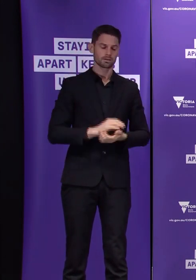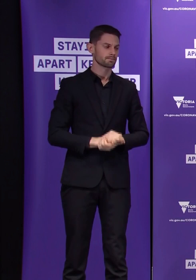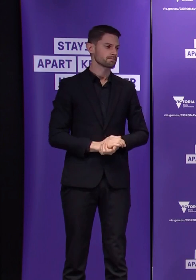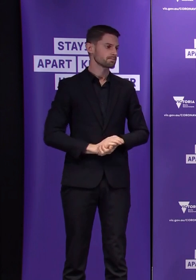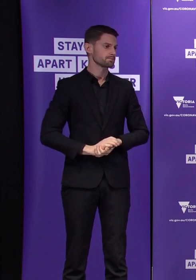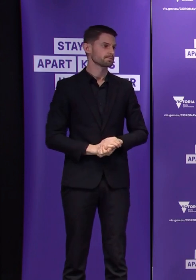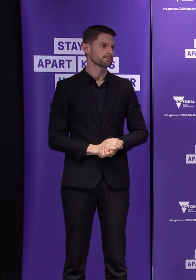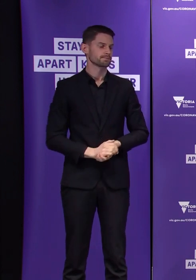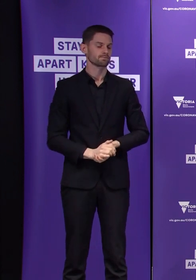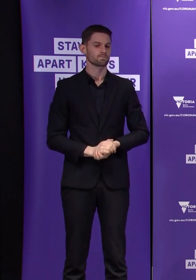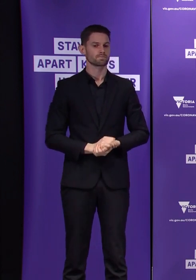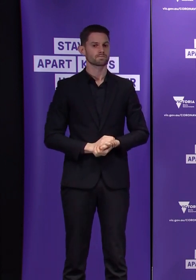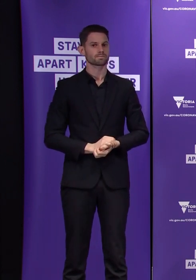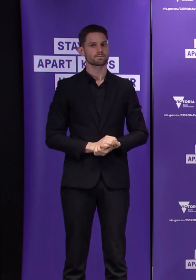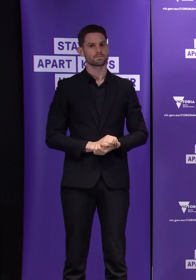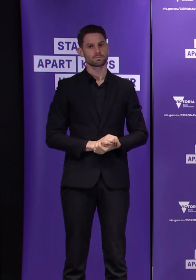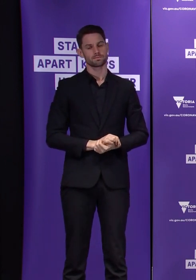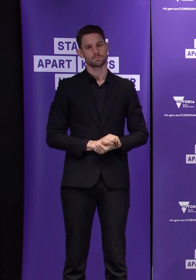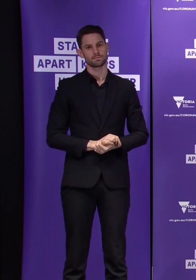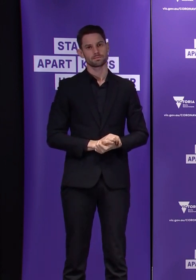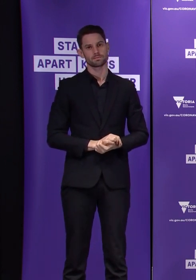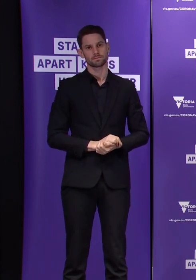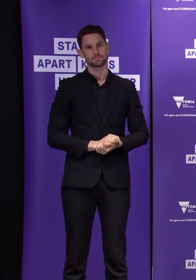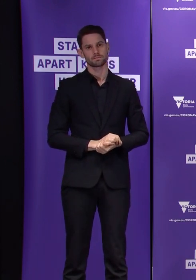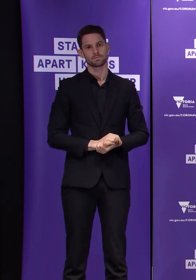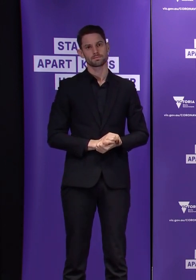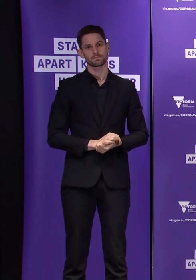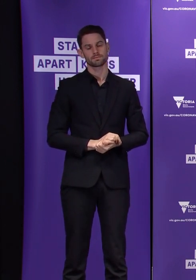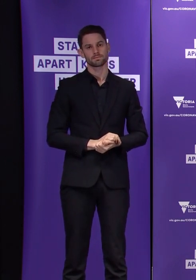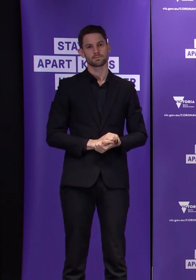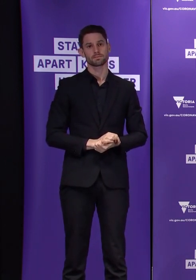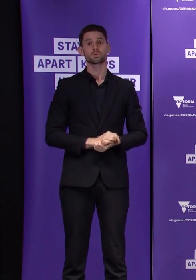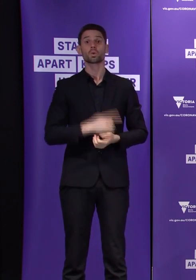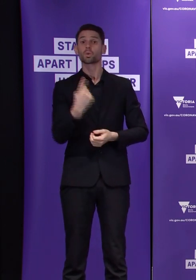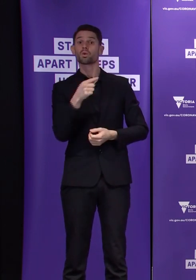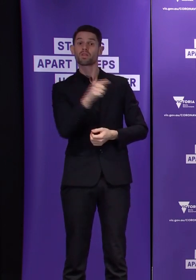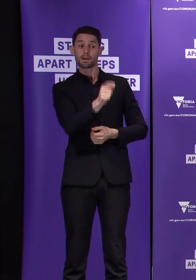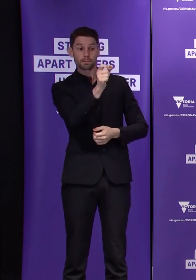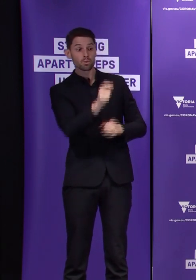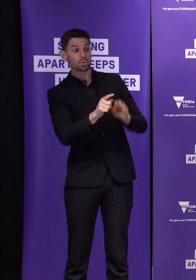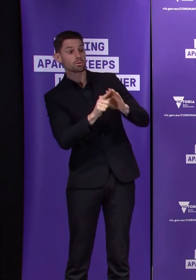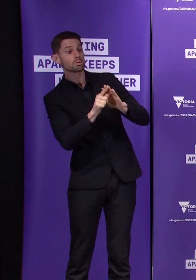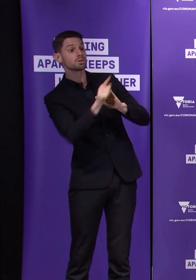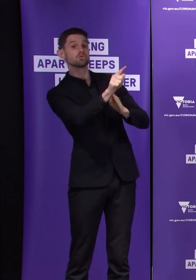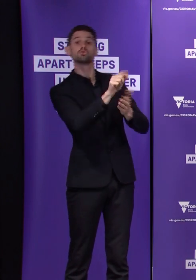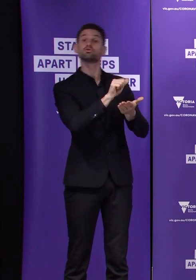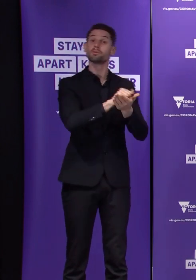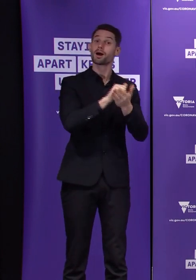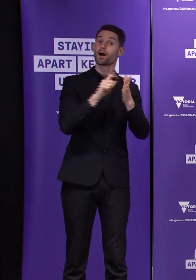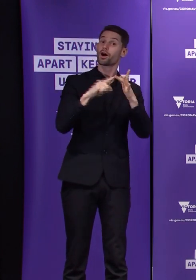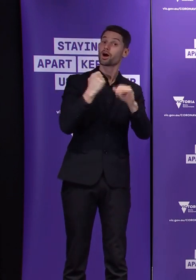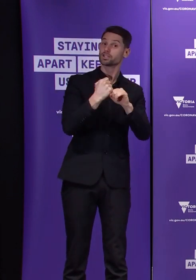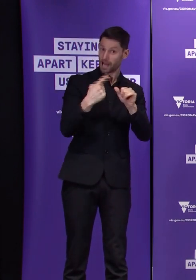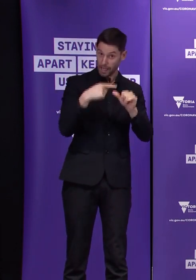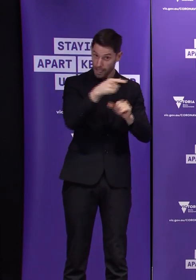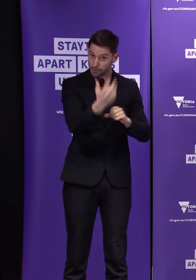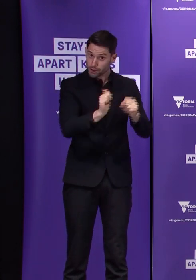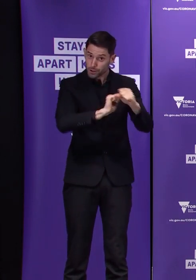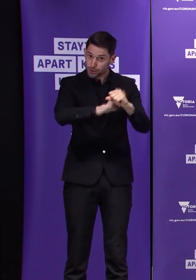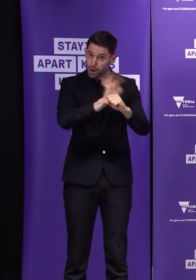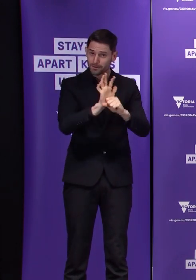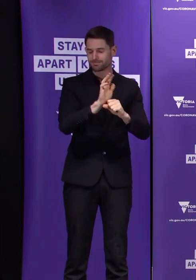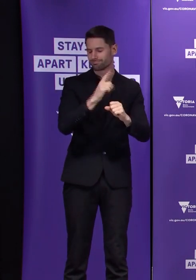comment on an individual case, but I'm not certain about the virus status of that person. I'm not sure about exactly